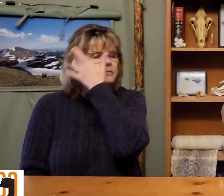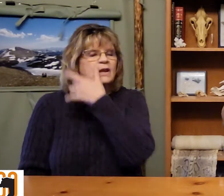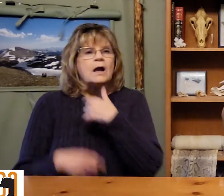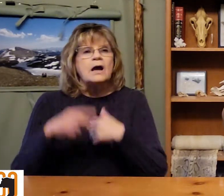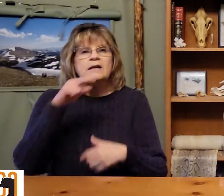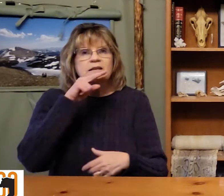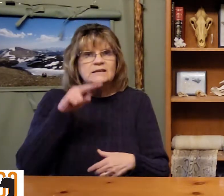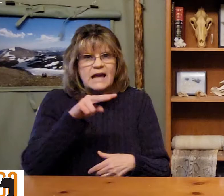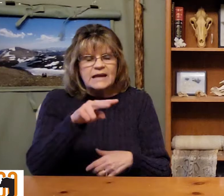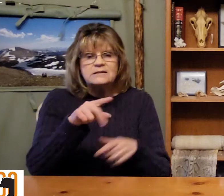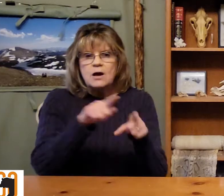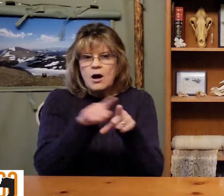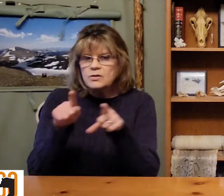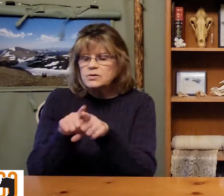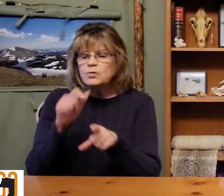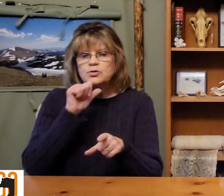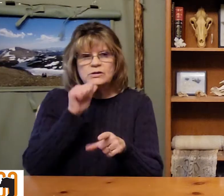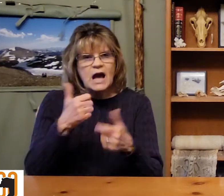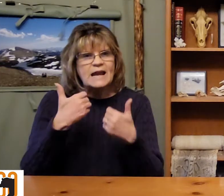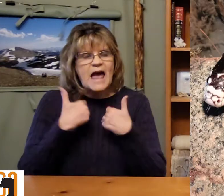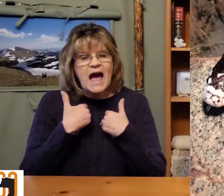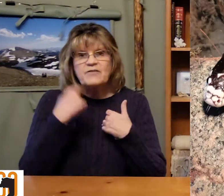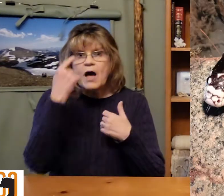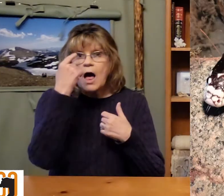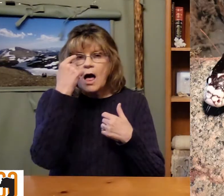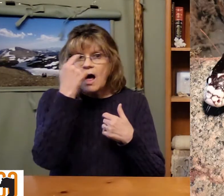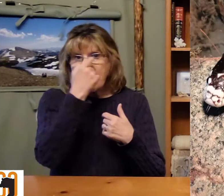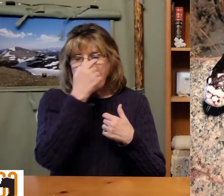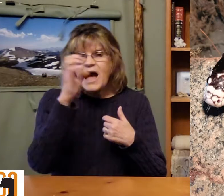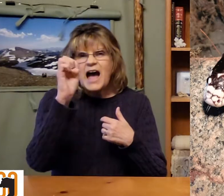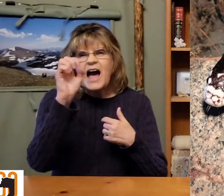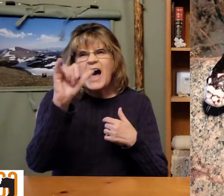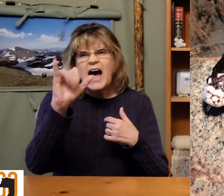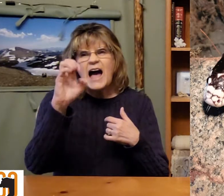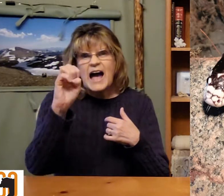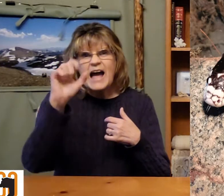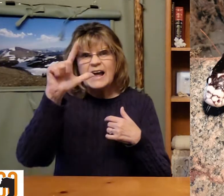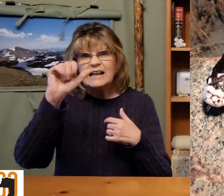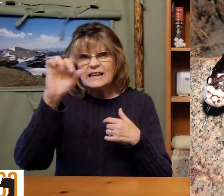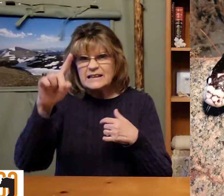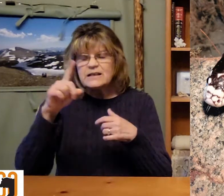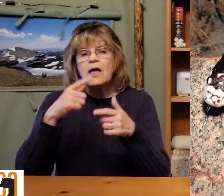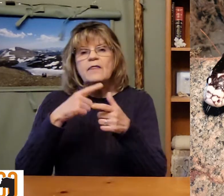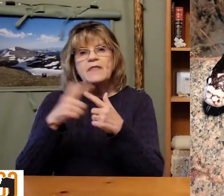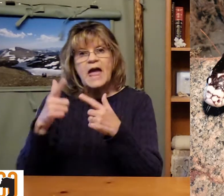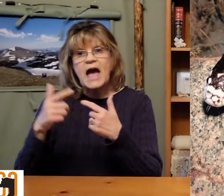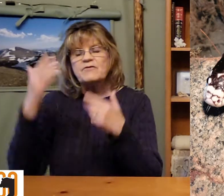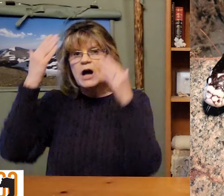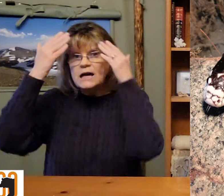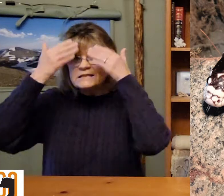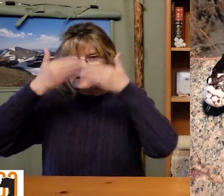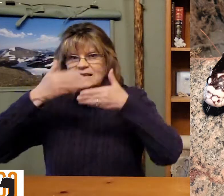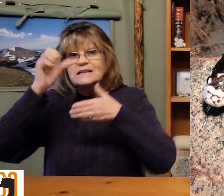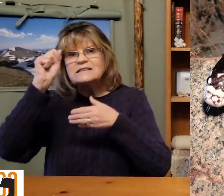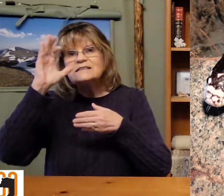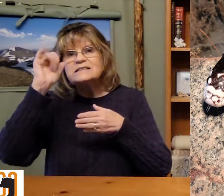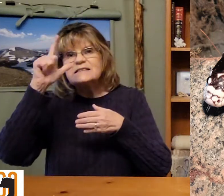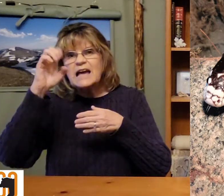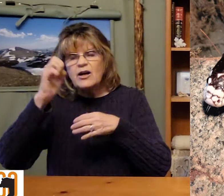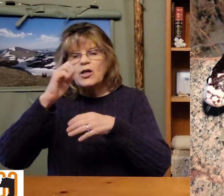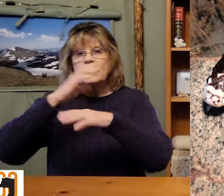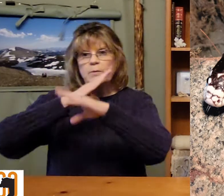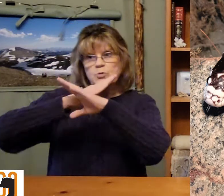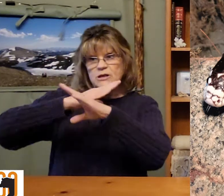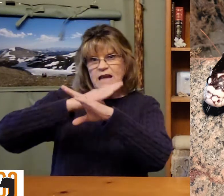Snakes also do not have eyelids. Instead, they have a clear scale that covers their eyes to protect them from